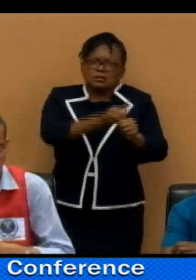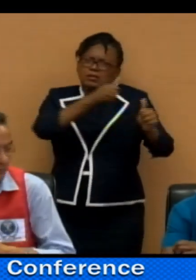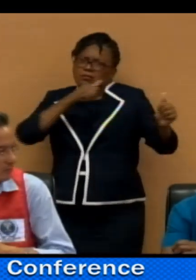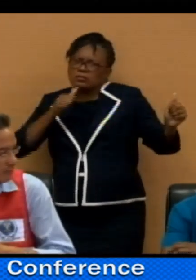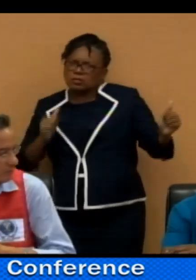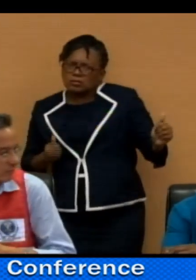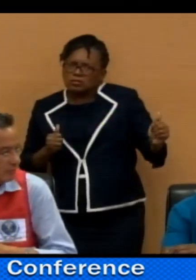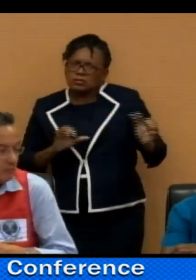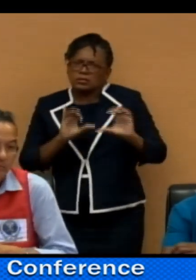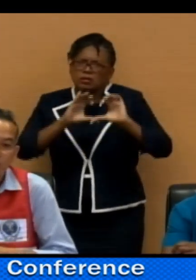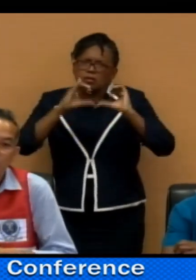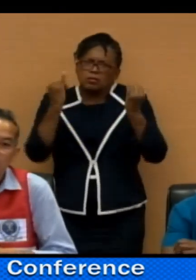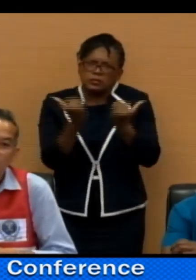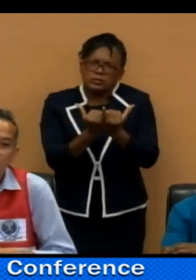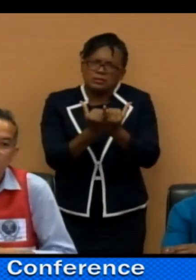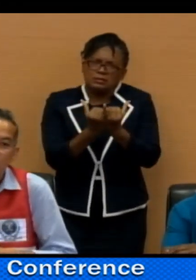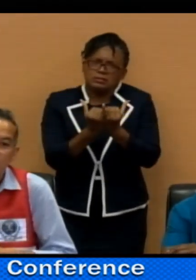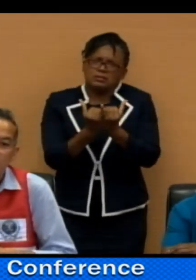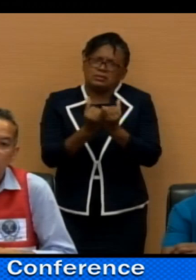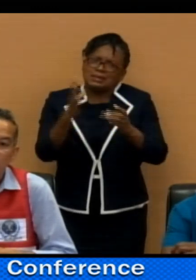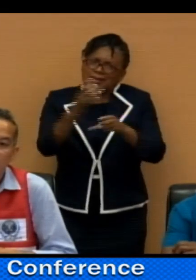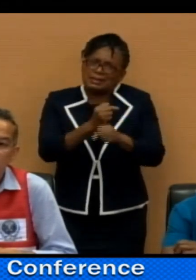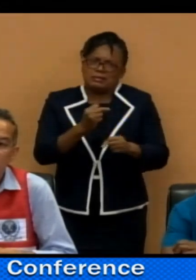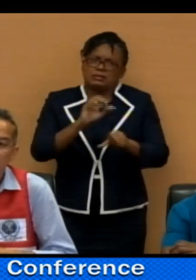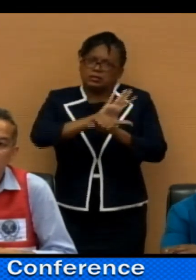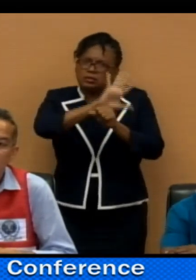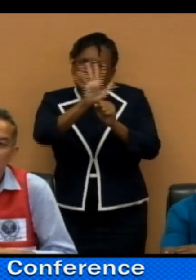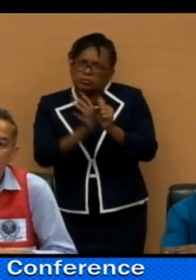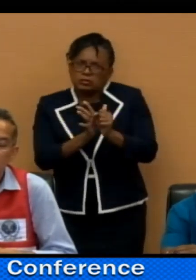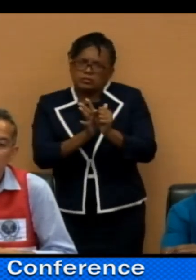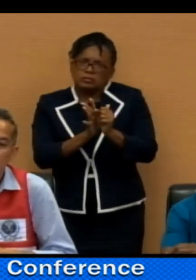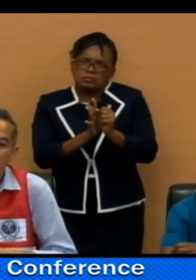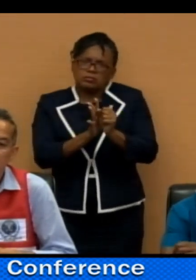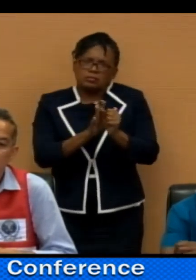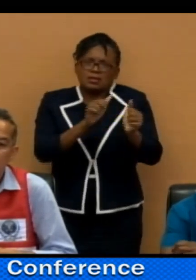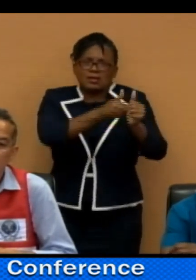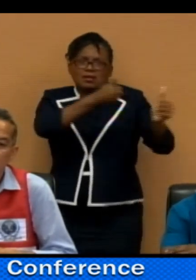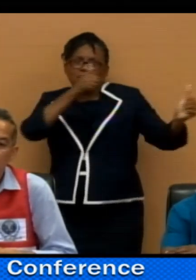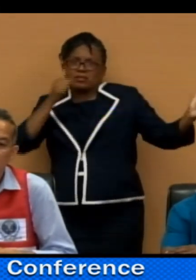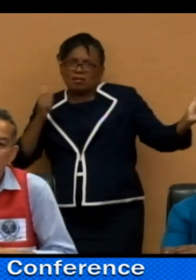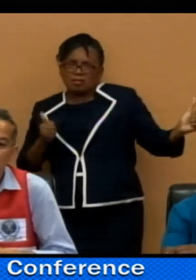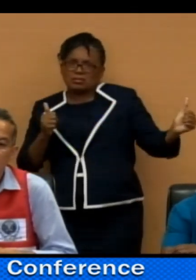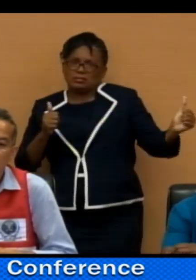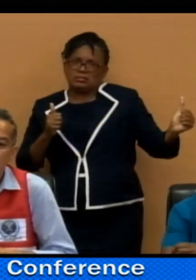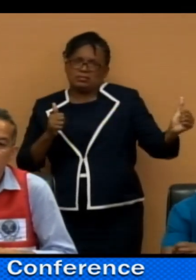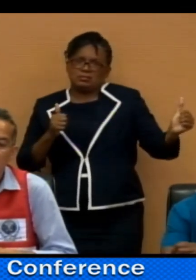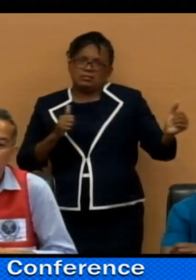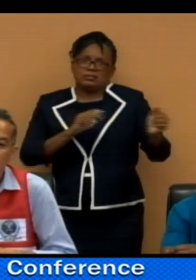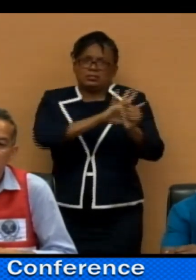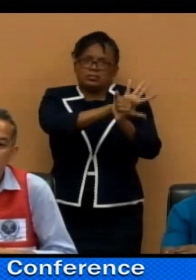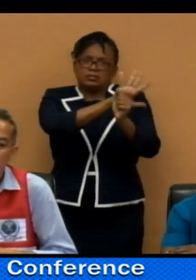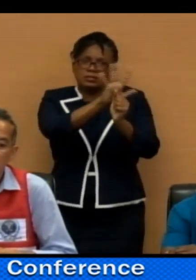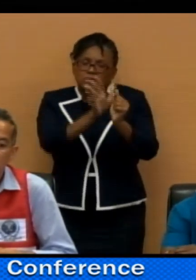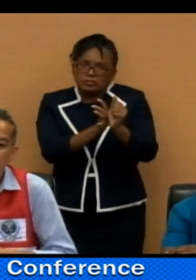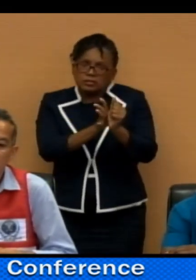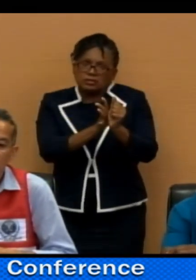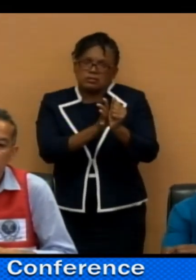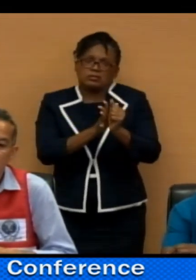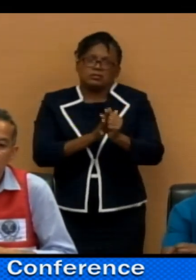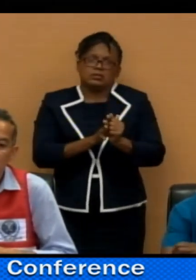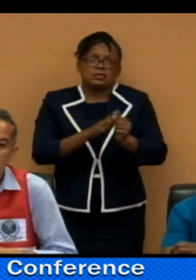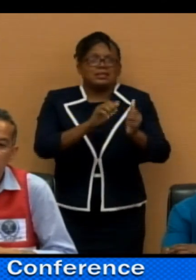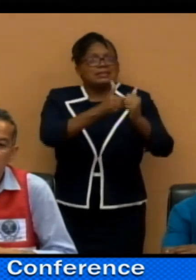simple. You avoid being in contact and within 6 feet of people. In other words, we want to encourage